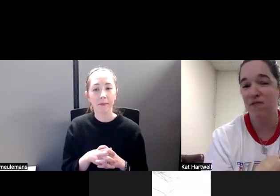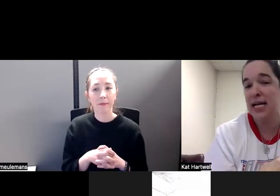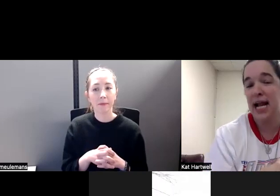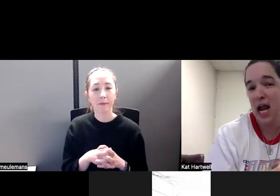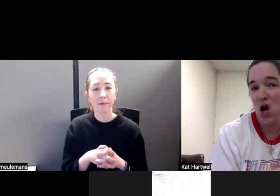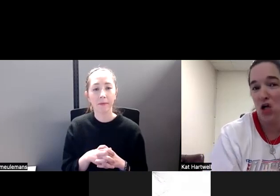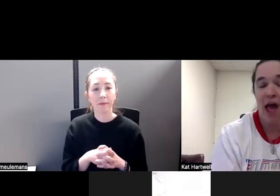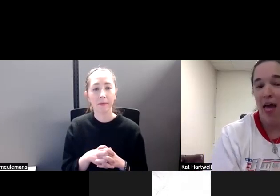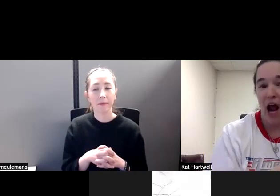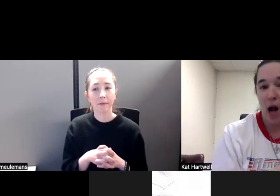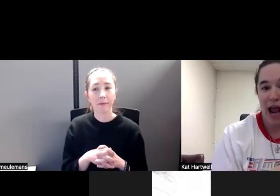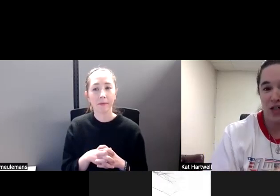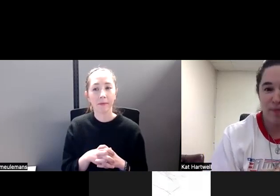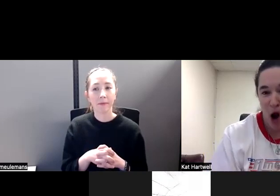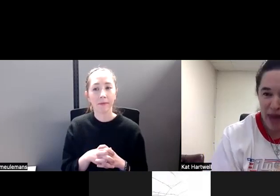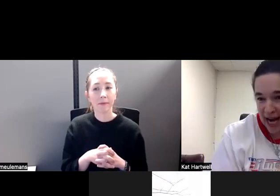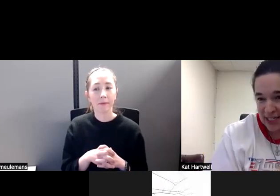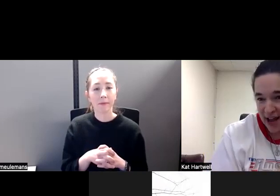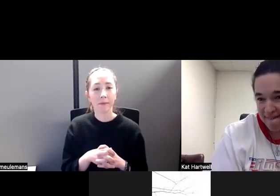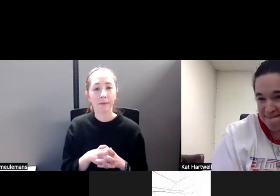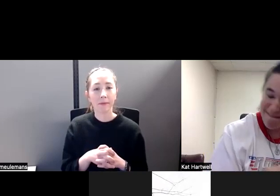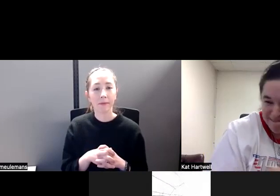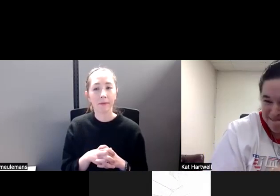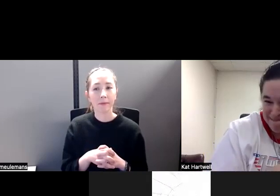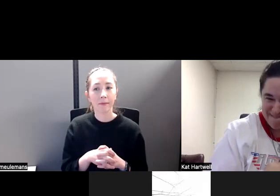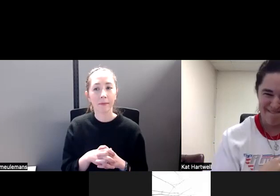movie Shifting Gears, that comes out tomorrow night.